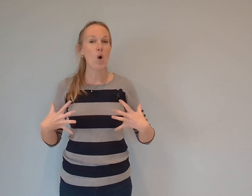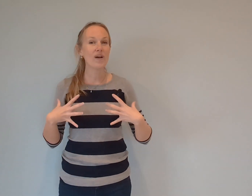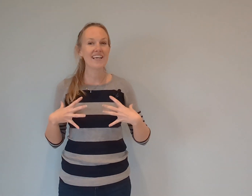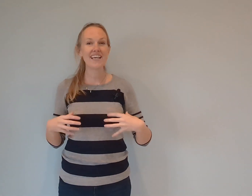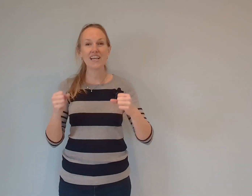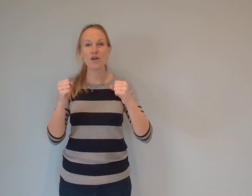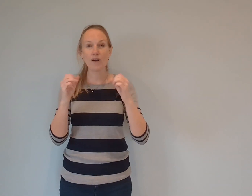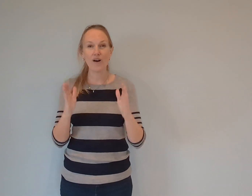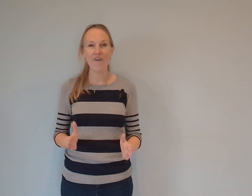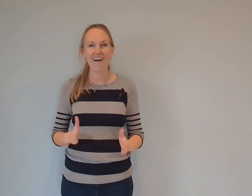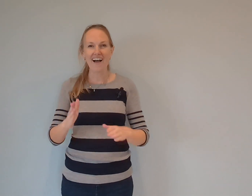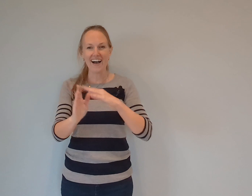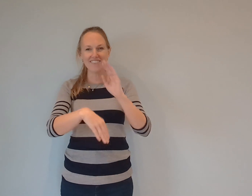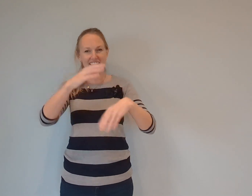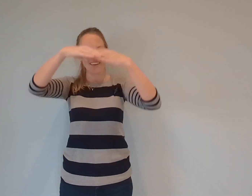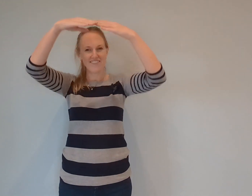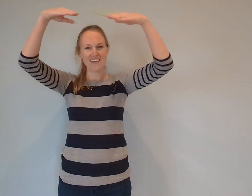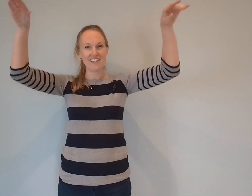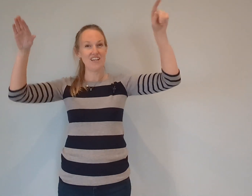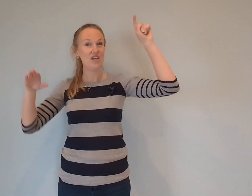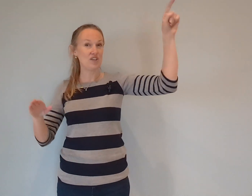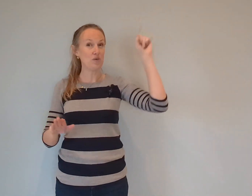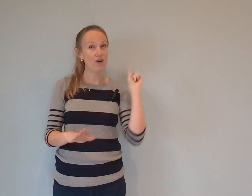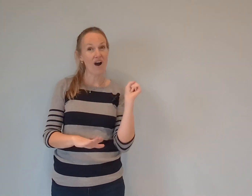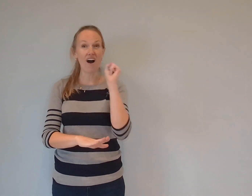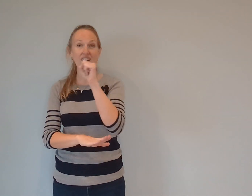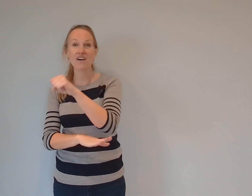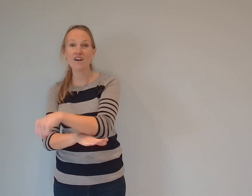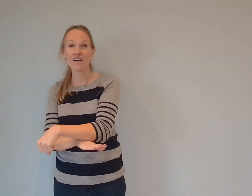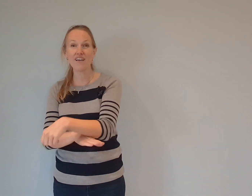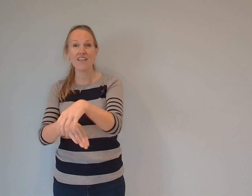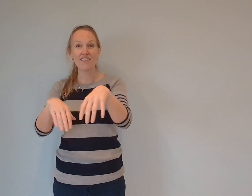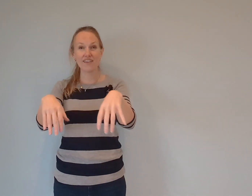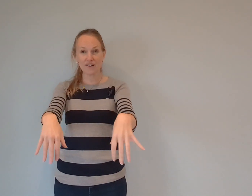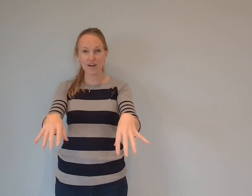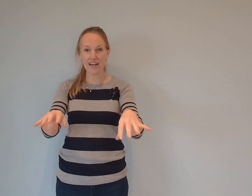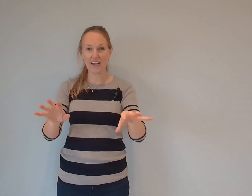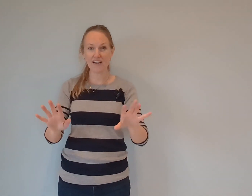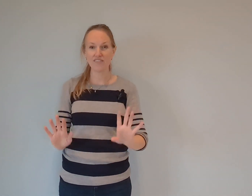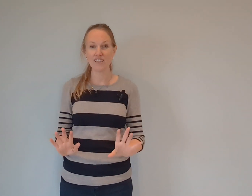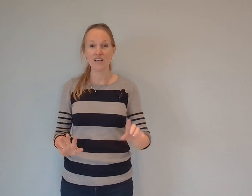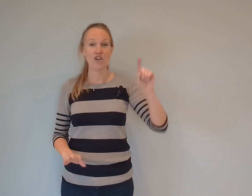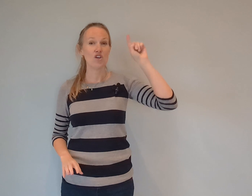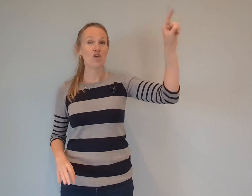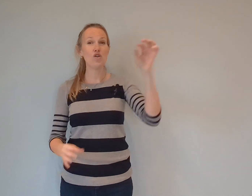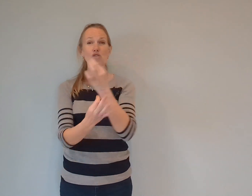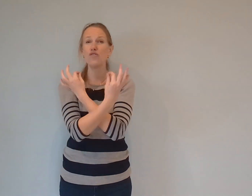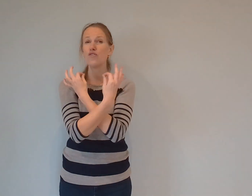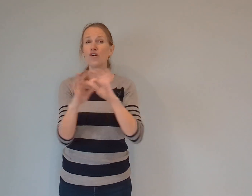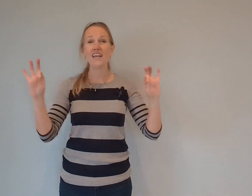O hero of heaven, you conquered the grave. You